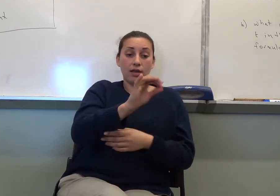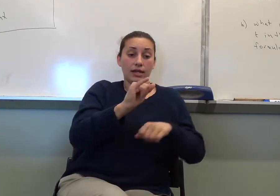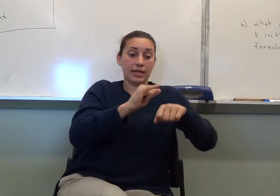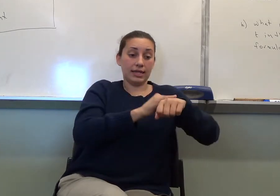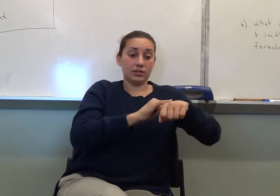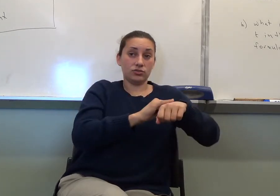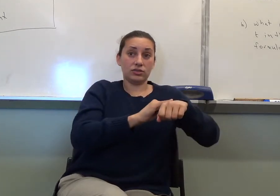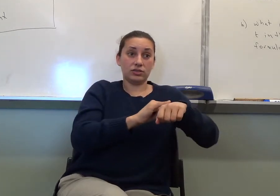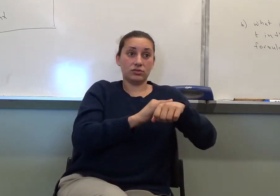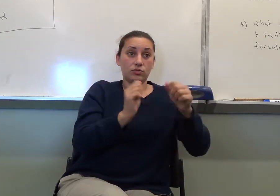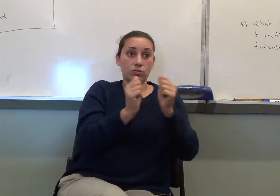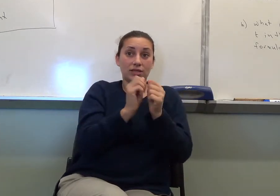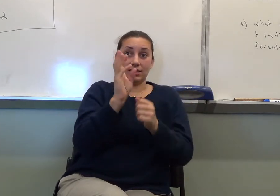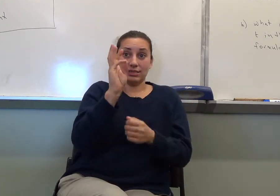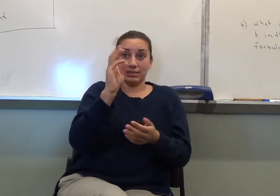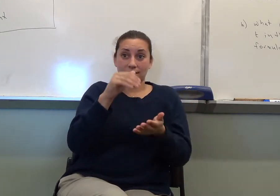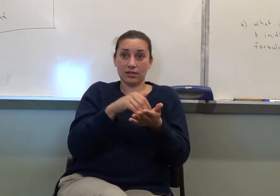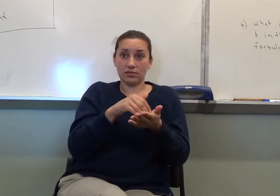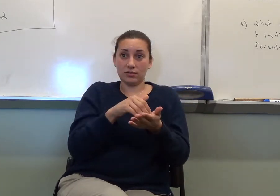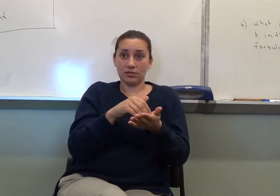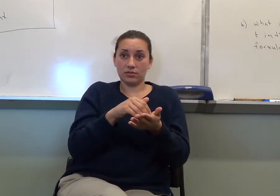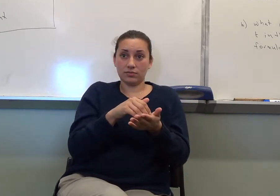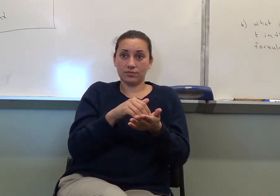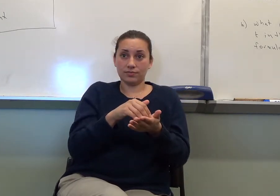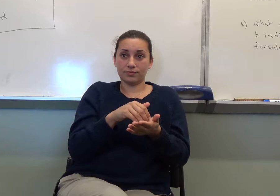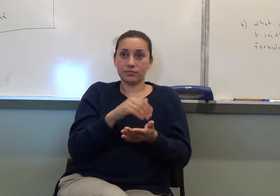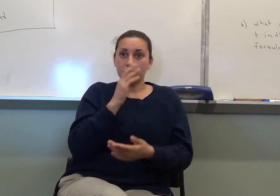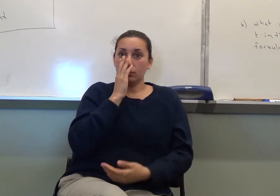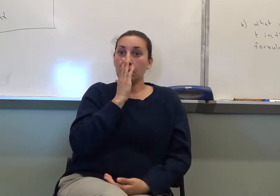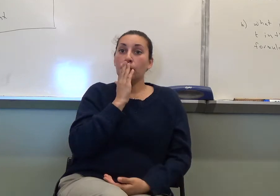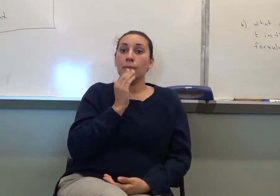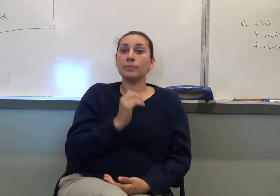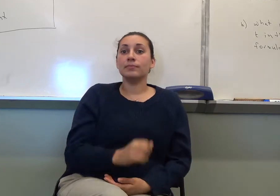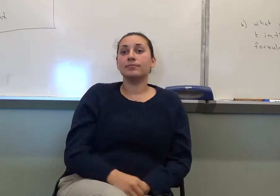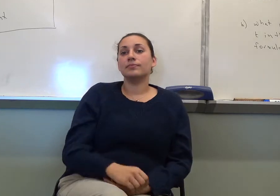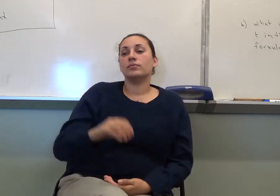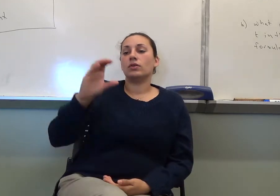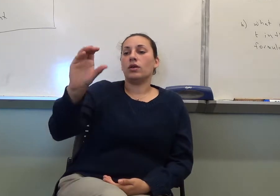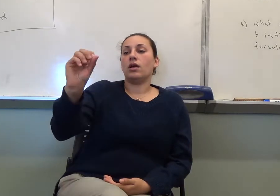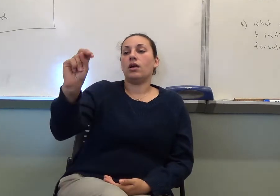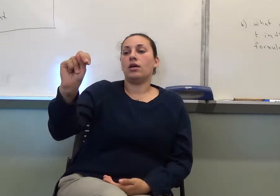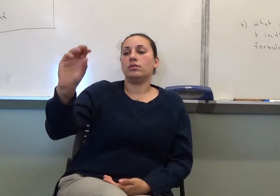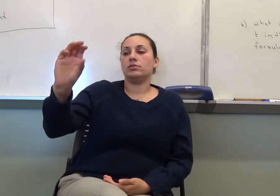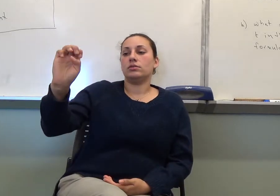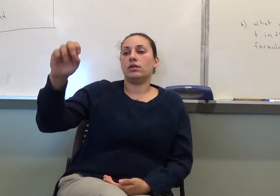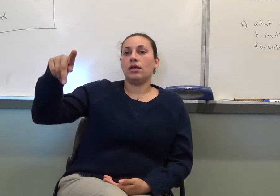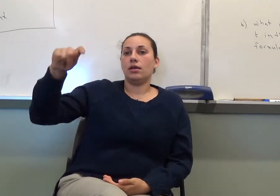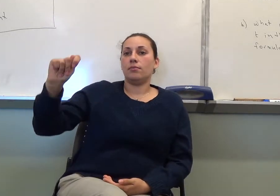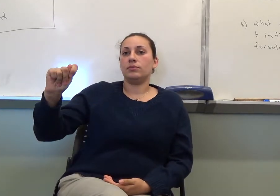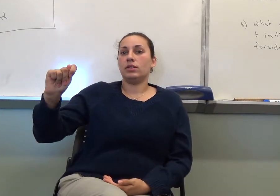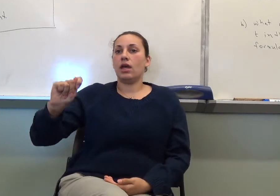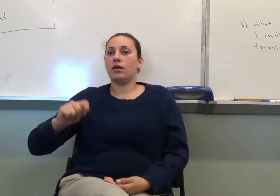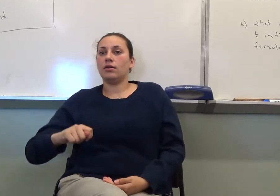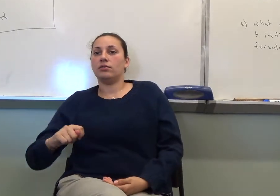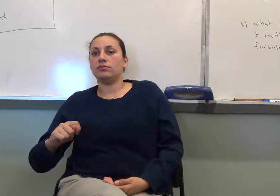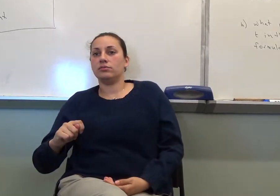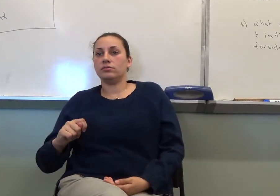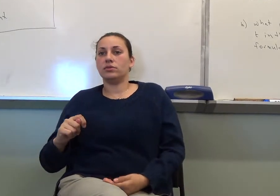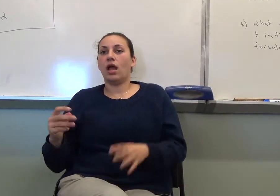at 5.5% for 78 months, I changed it a little bit from what was in the book, just to